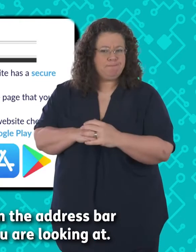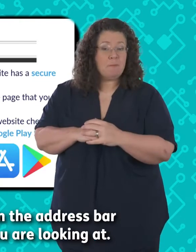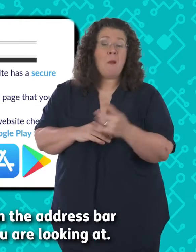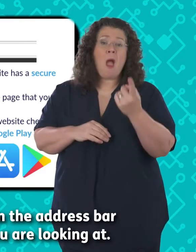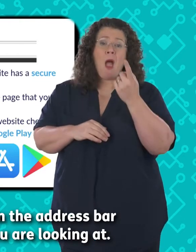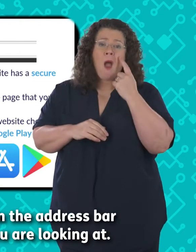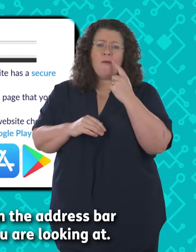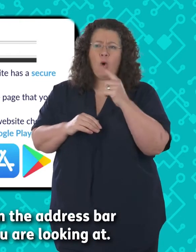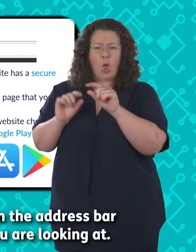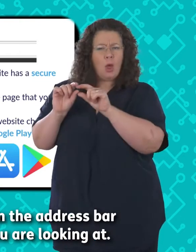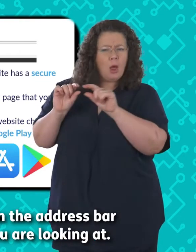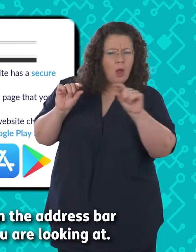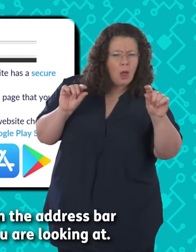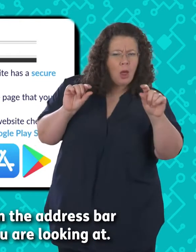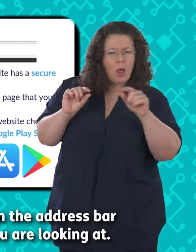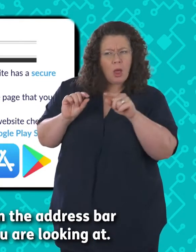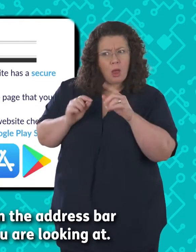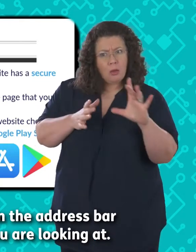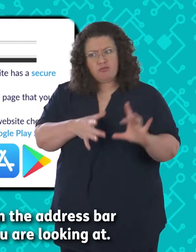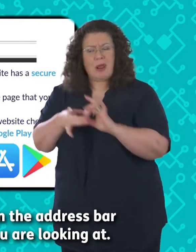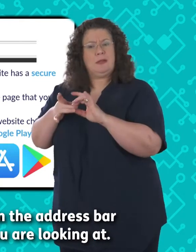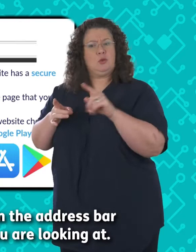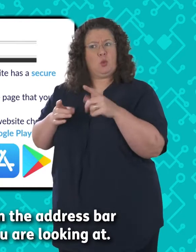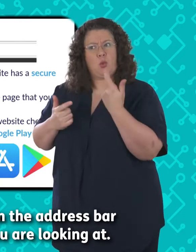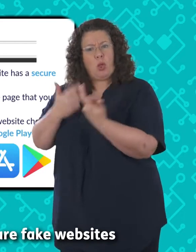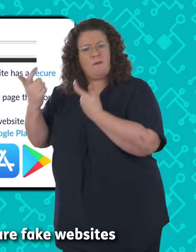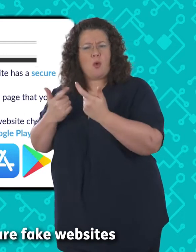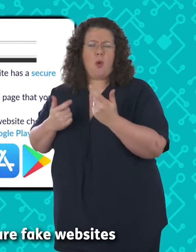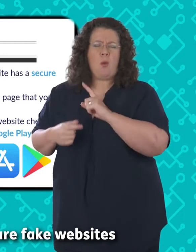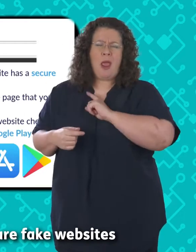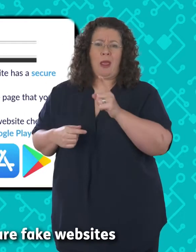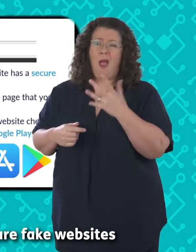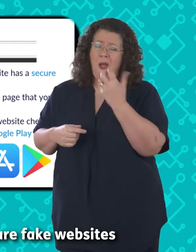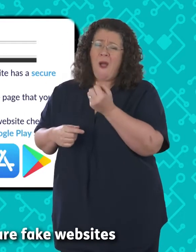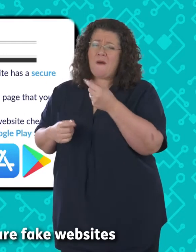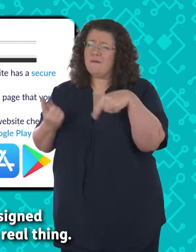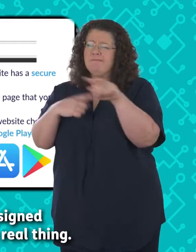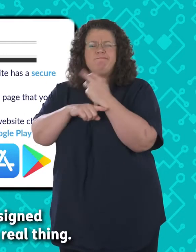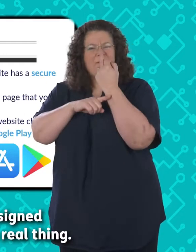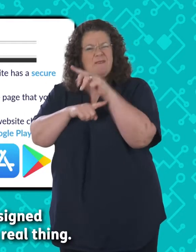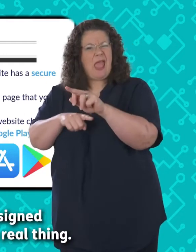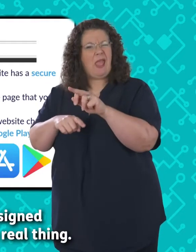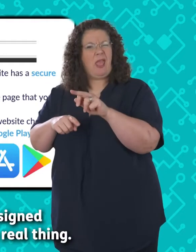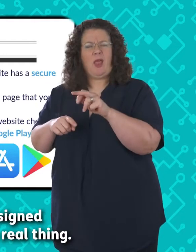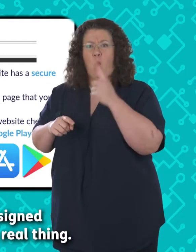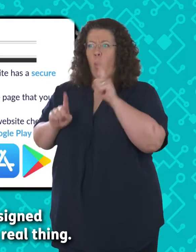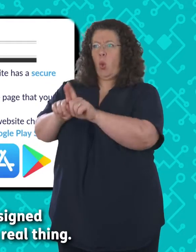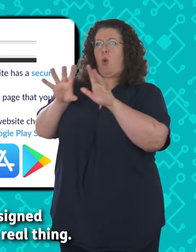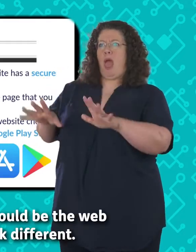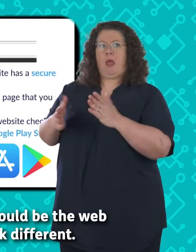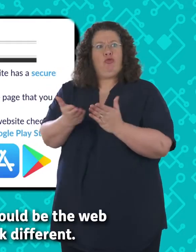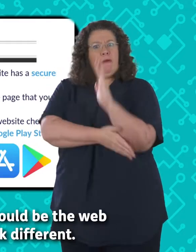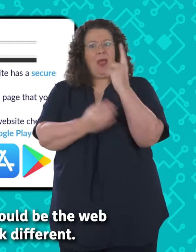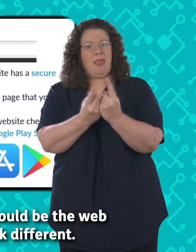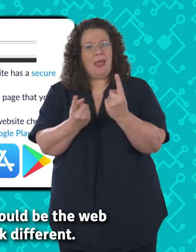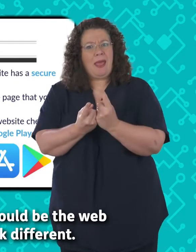Next, make sure the words in the address bar relate to the page you are looking at. This is because there are fake websites that are designed to look like the real thing.